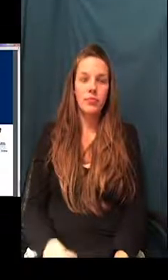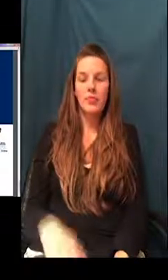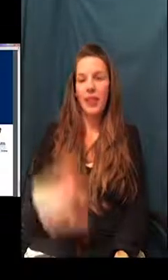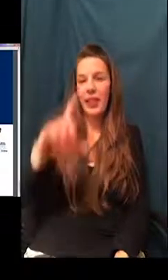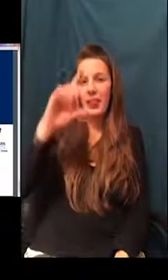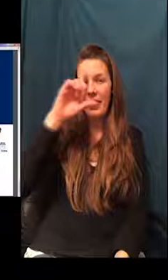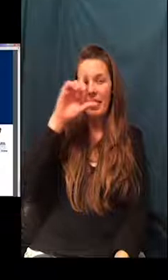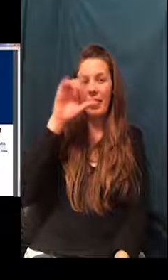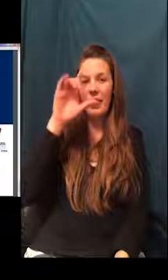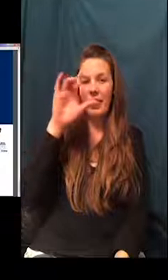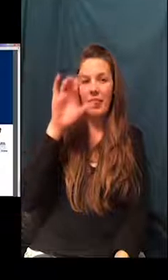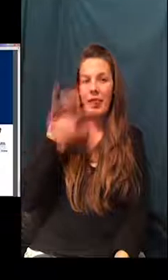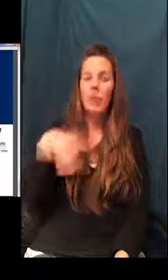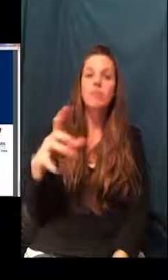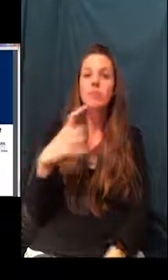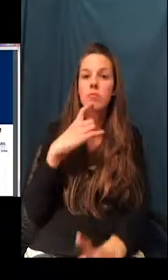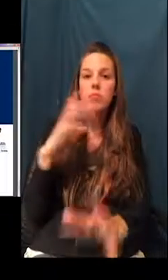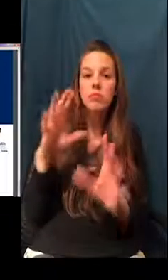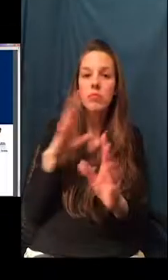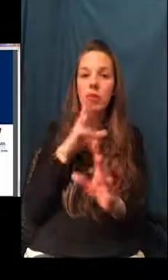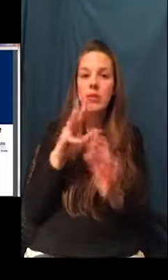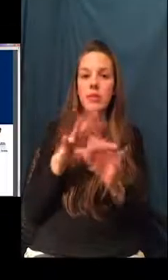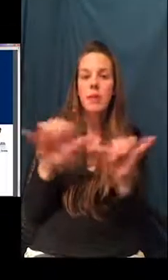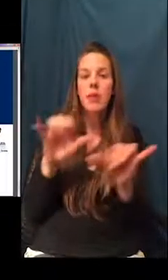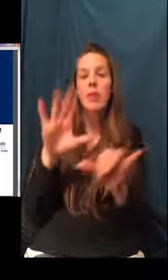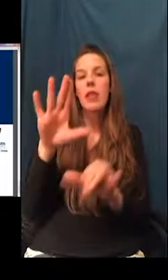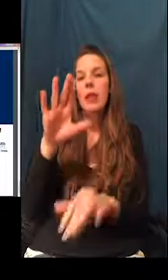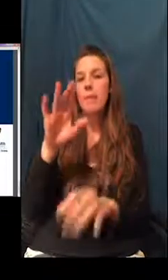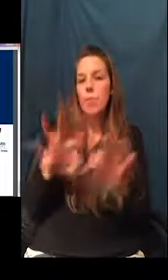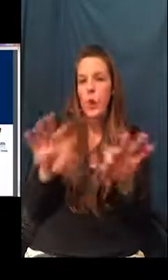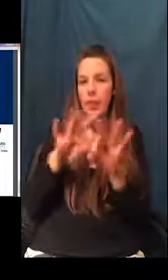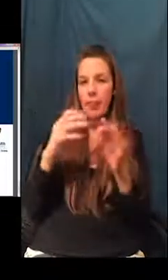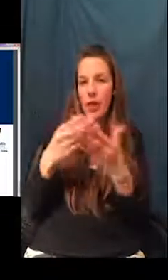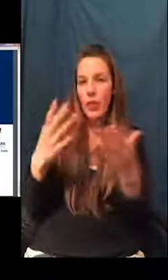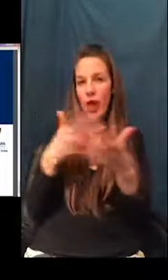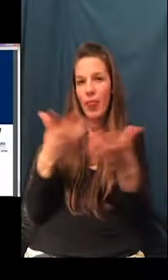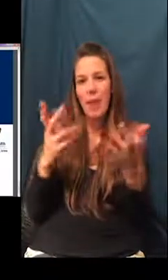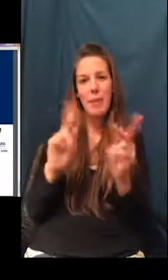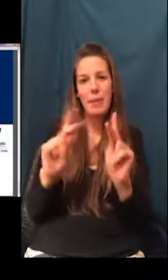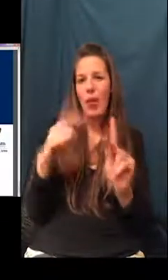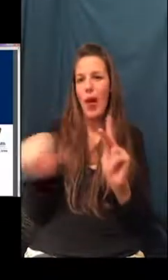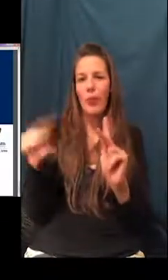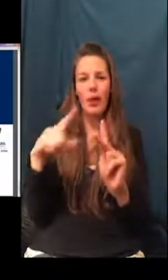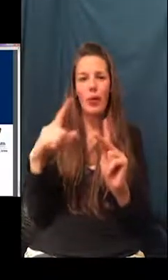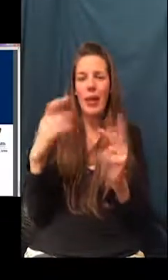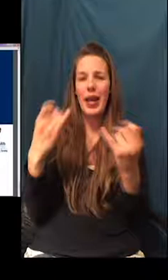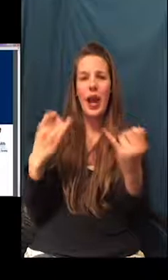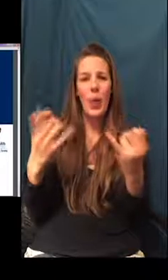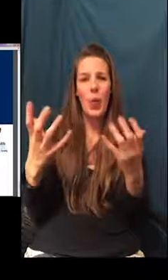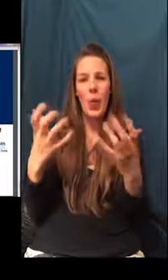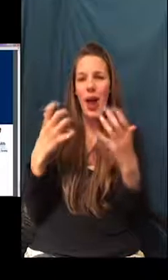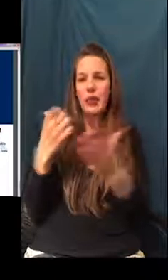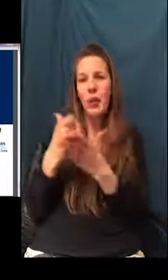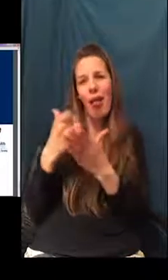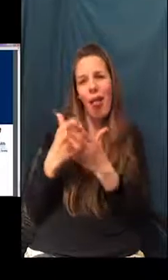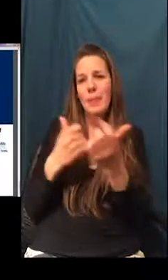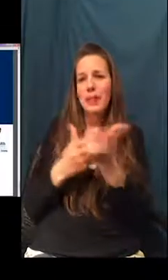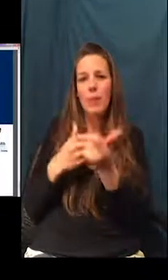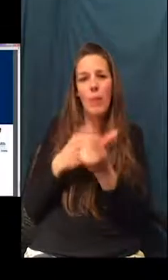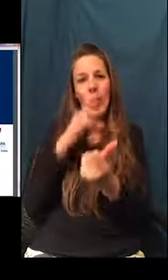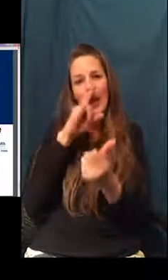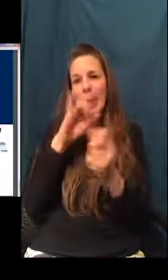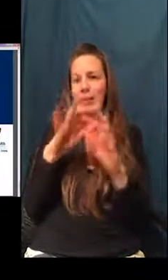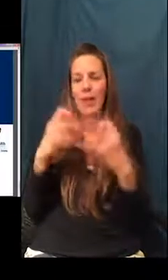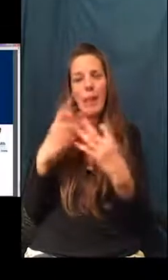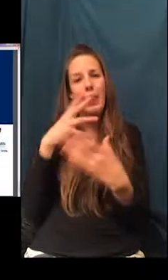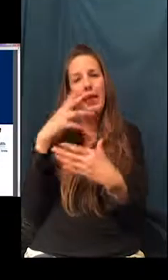I think just the biggest thing is, oh, sorry. I just think the biggest thing is there are lots of people out there who are wanting to help and support kids and